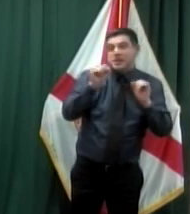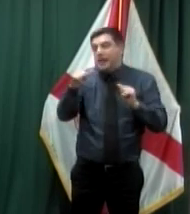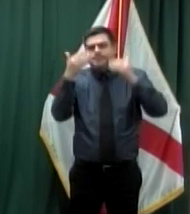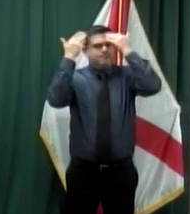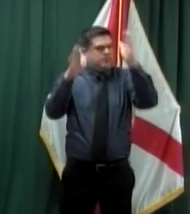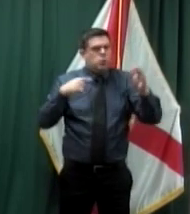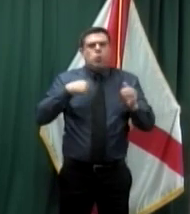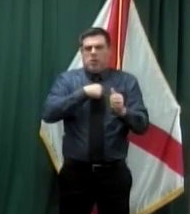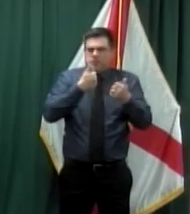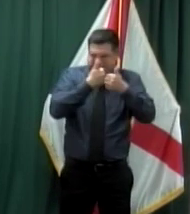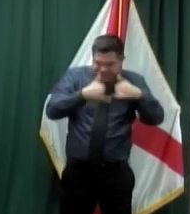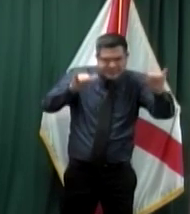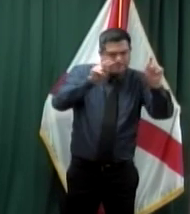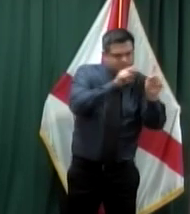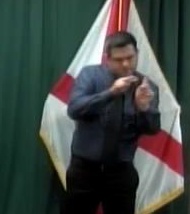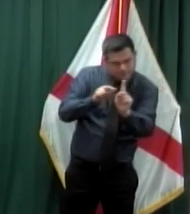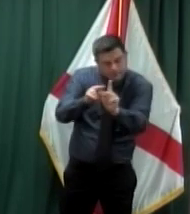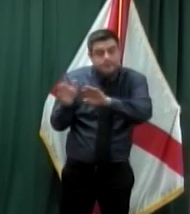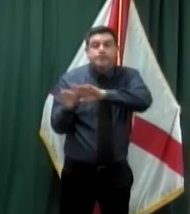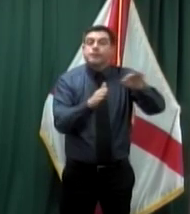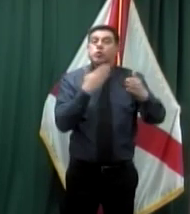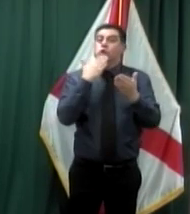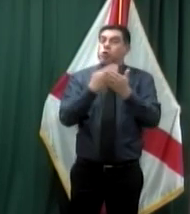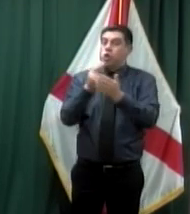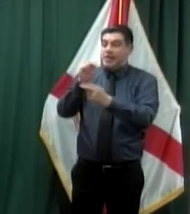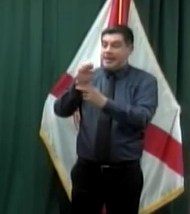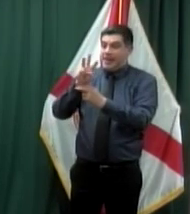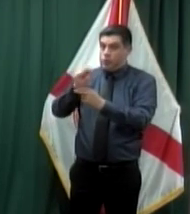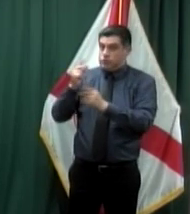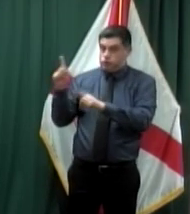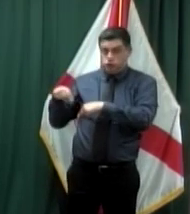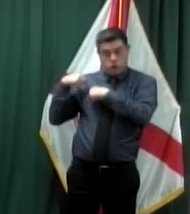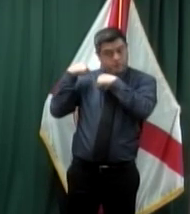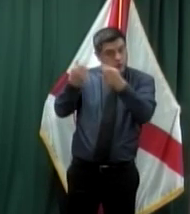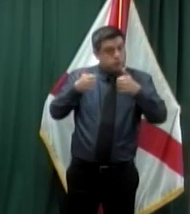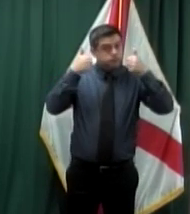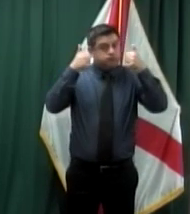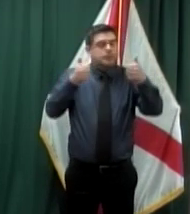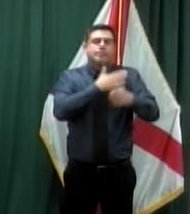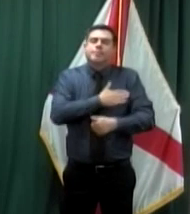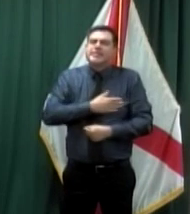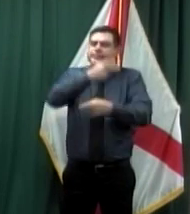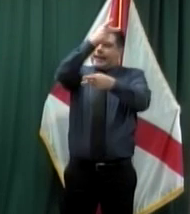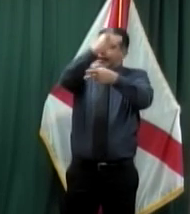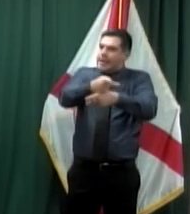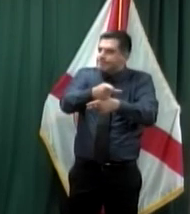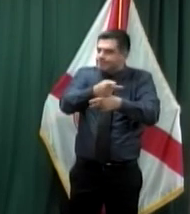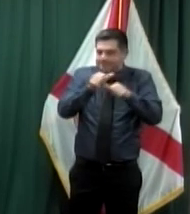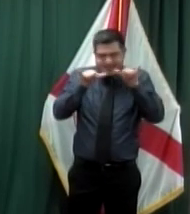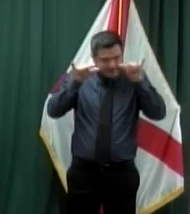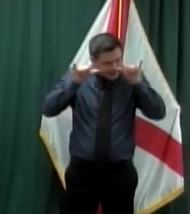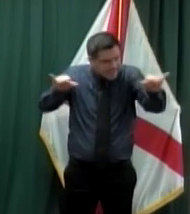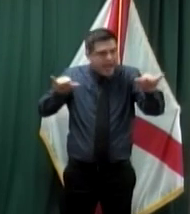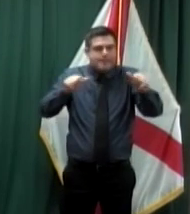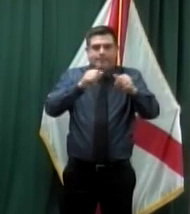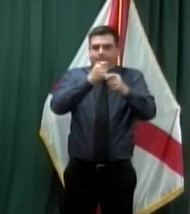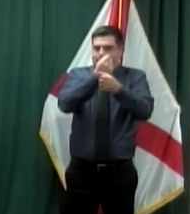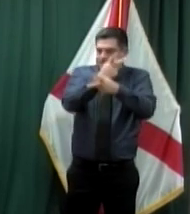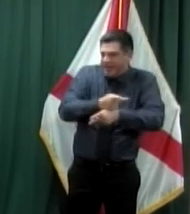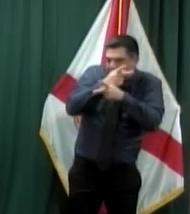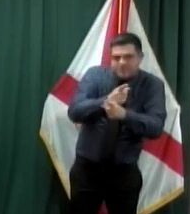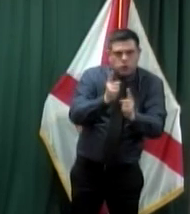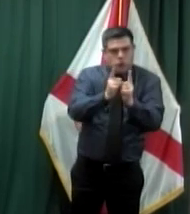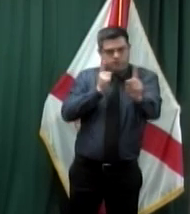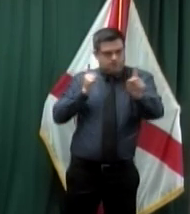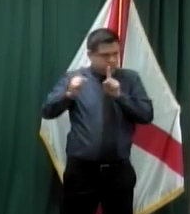only continue on this trend if we all, you know, take those precautions as we move forward. It's really too early to determine because we're